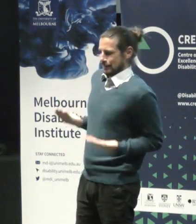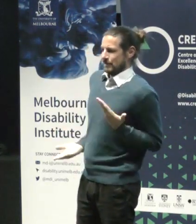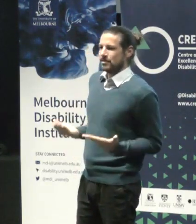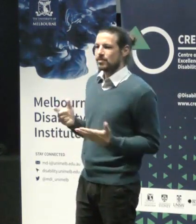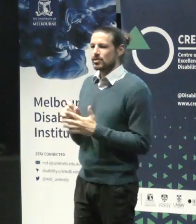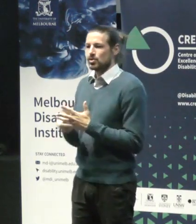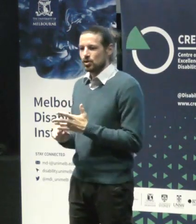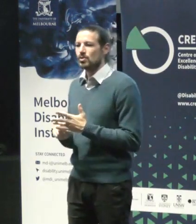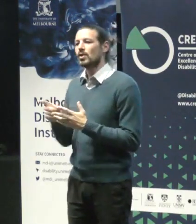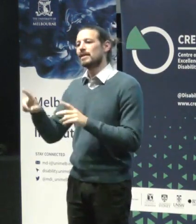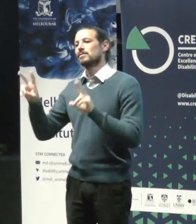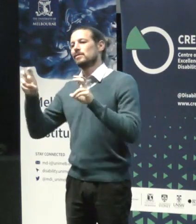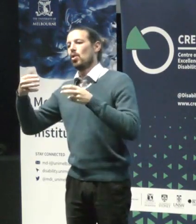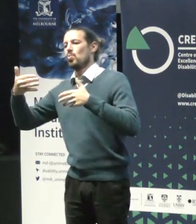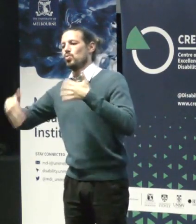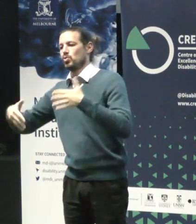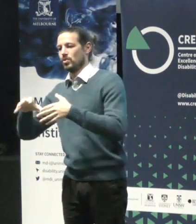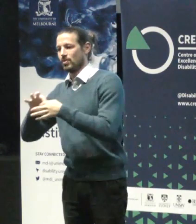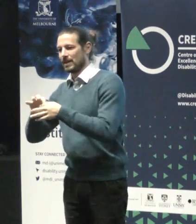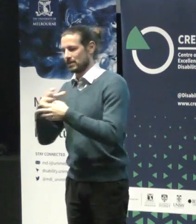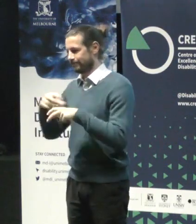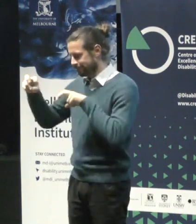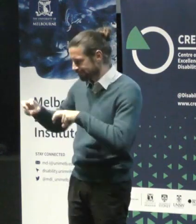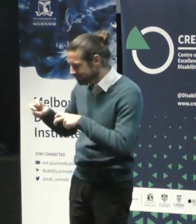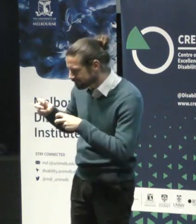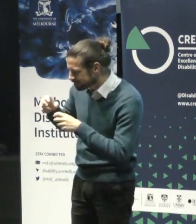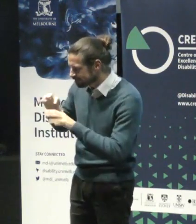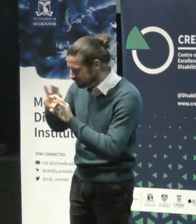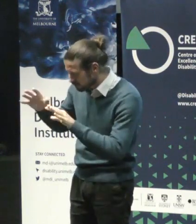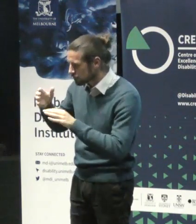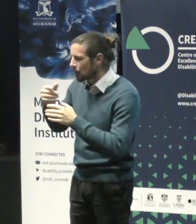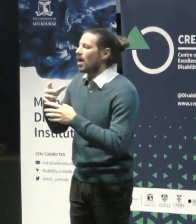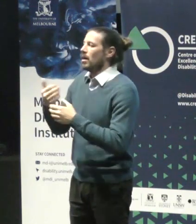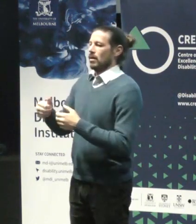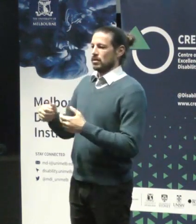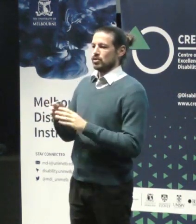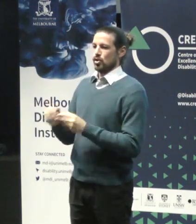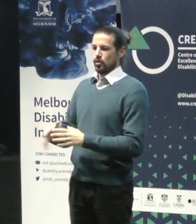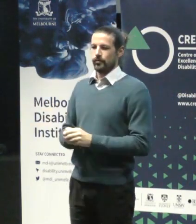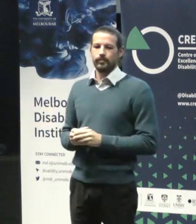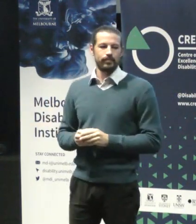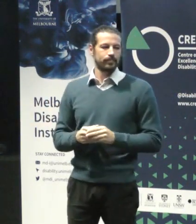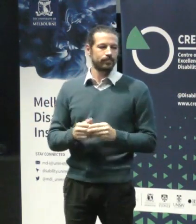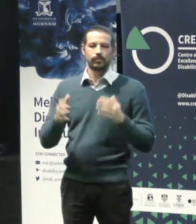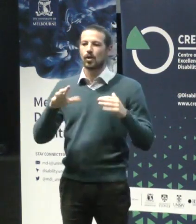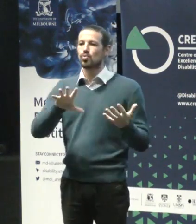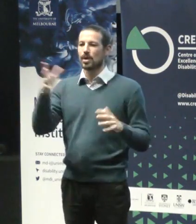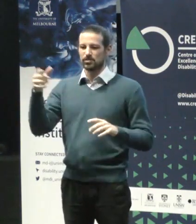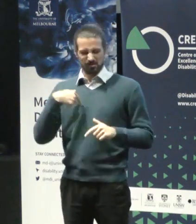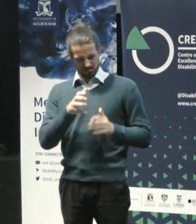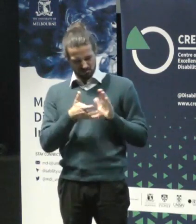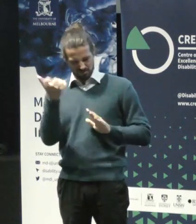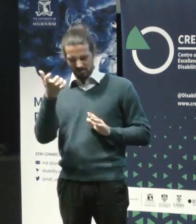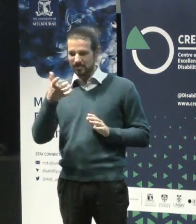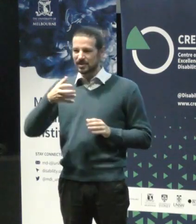need to solve this. They need to sit down and get it out and solve it. Ruptured. Here's a thief. She's taking